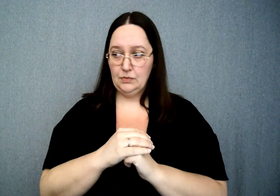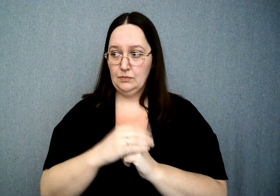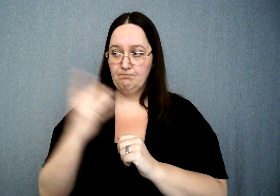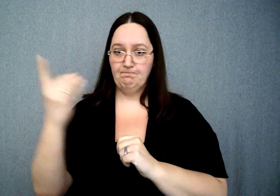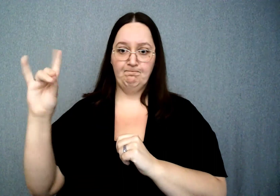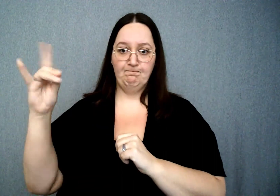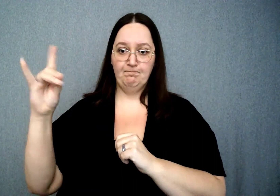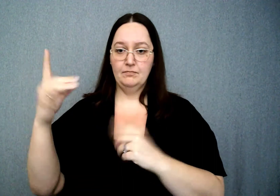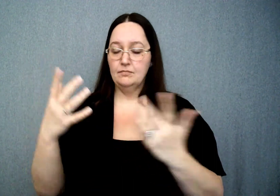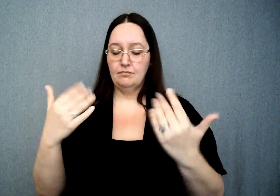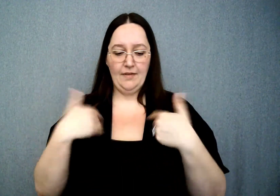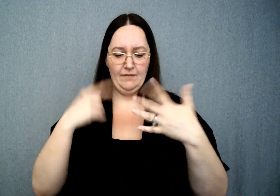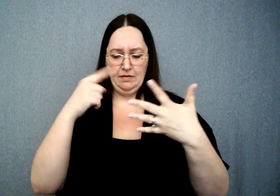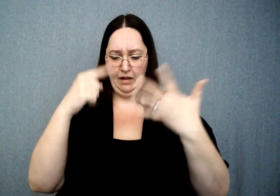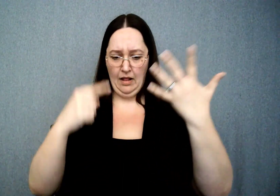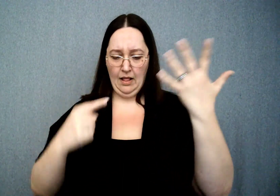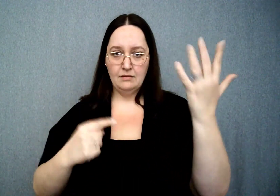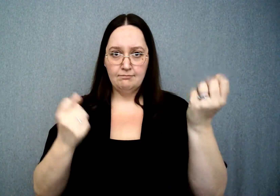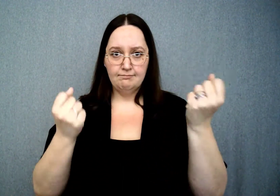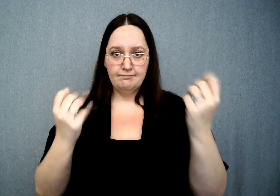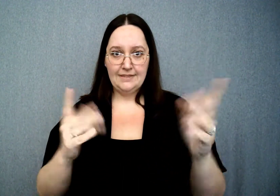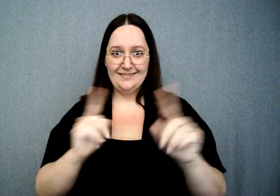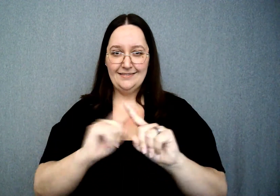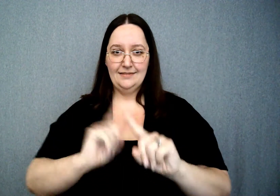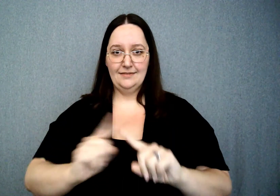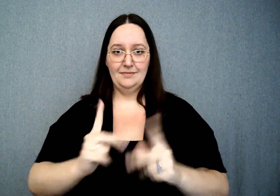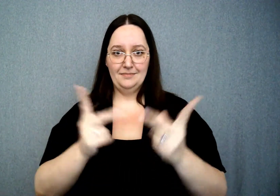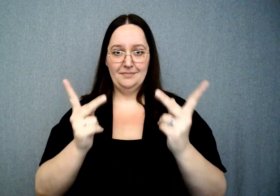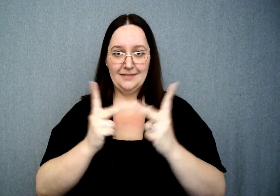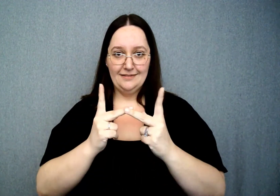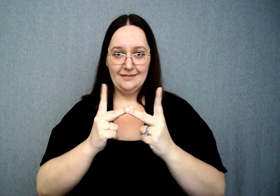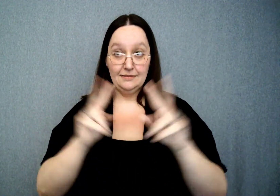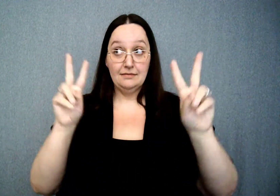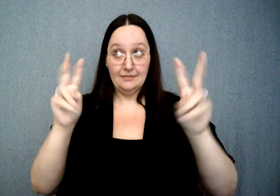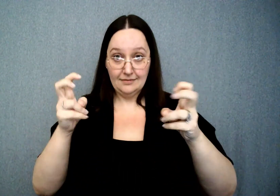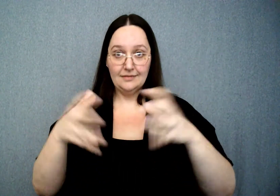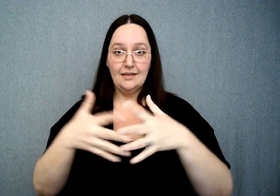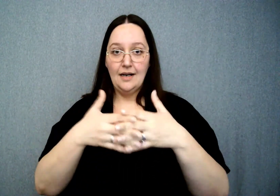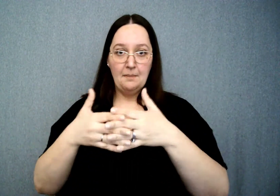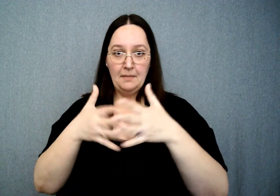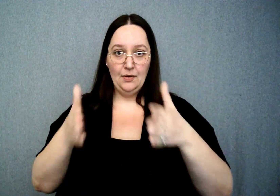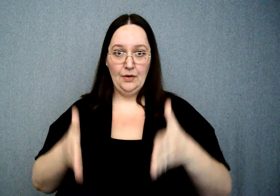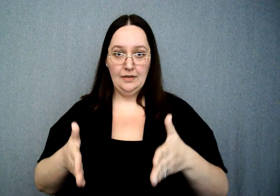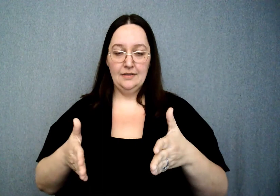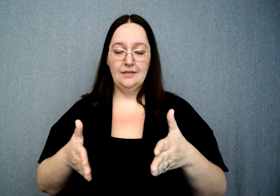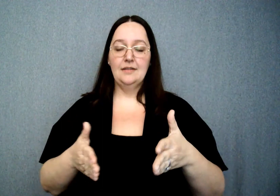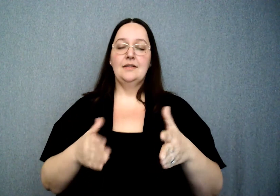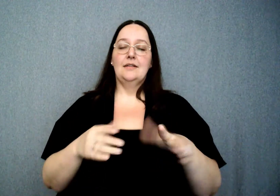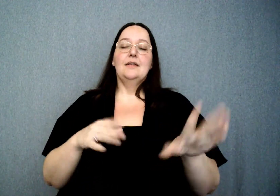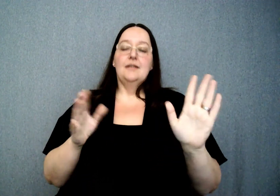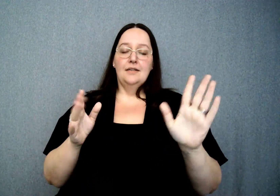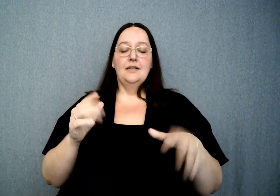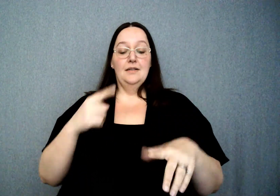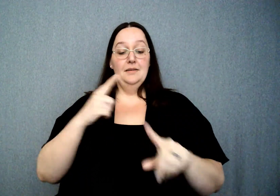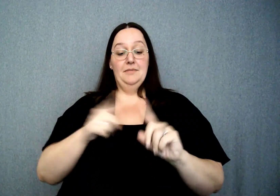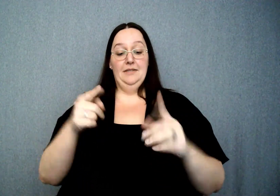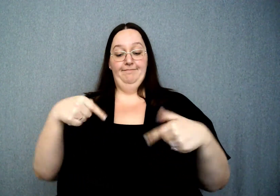are people in Peru. So are people all over these 2 continents, right? They are all